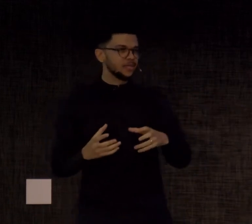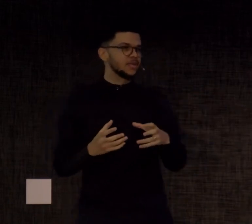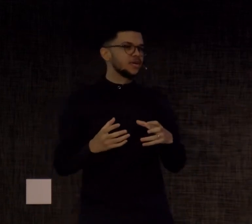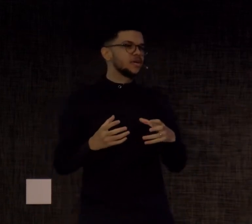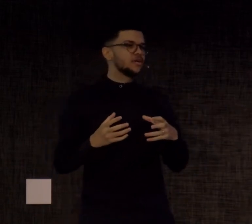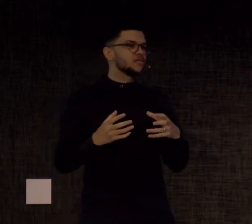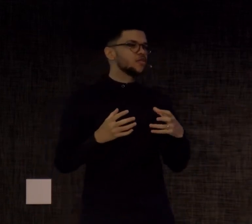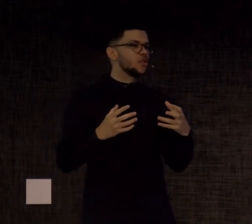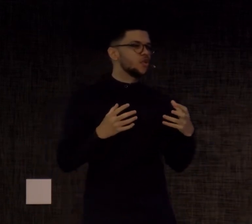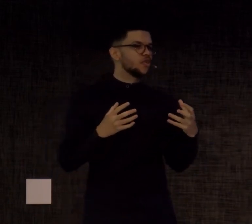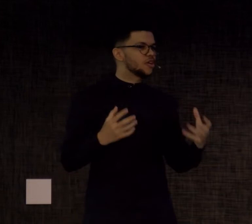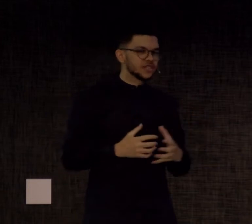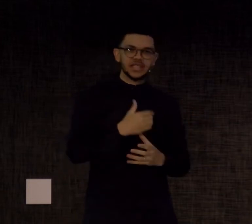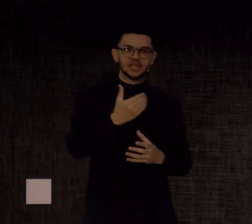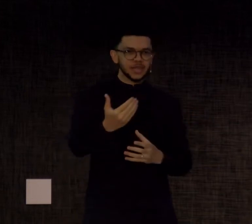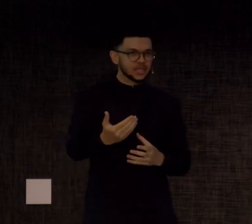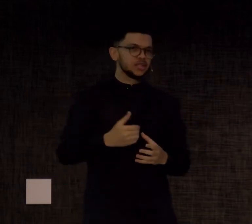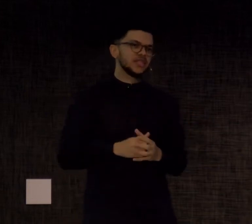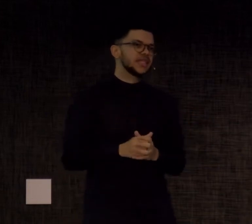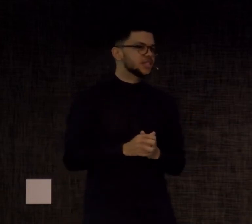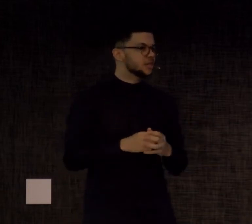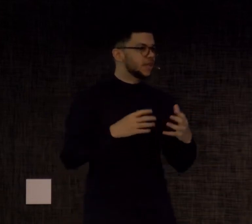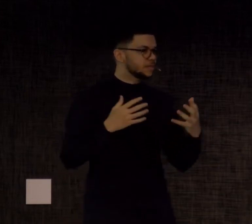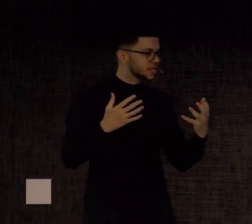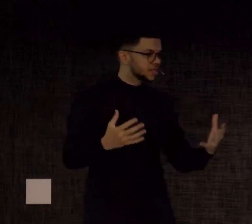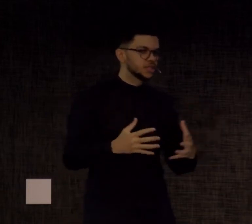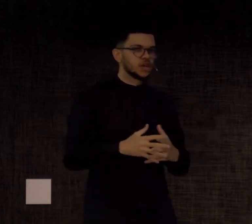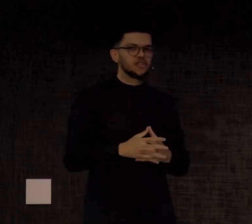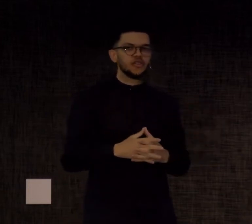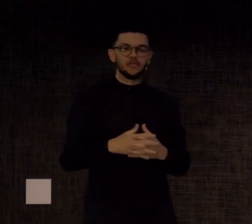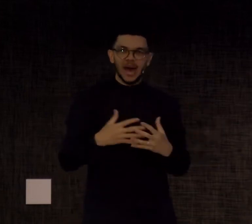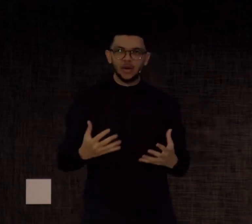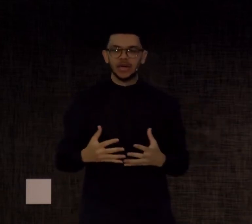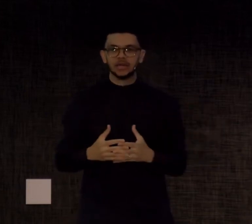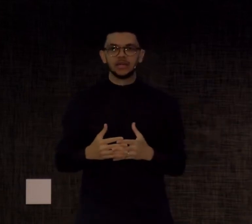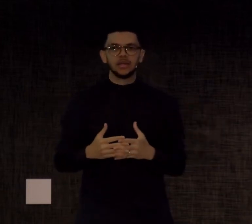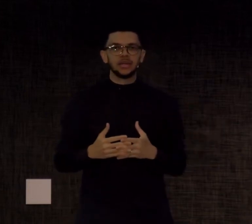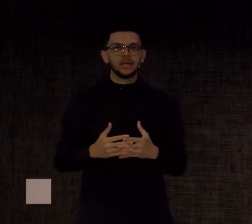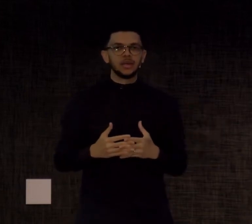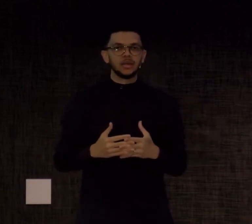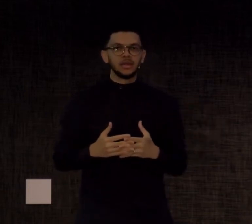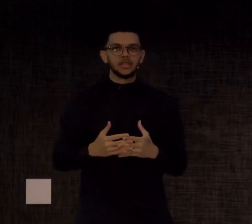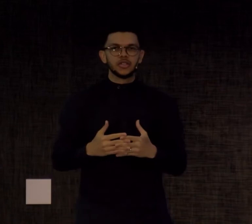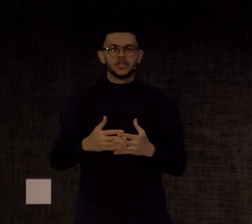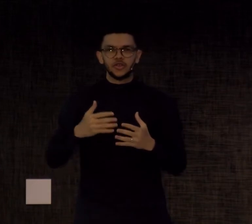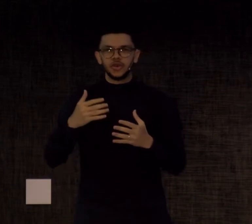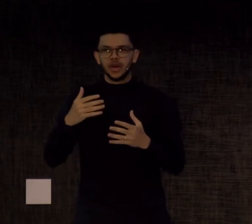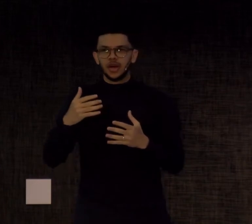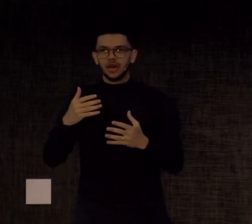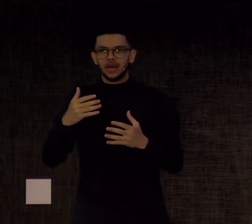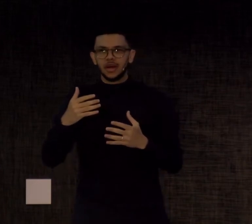time for those of us in positions of leadership and positions of power